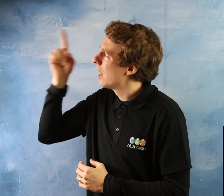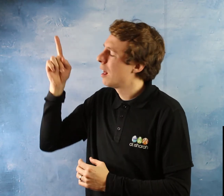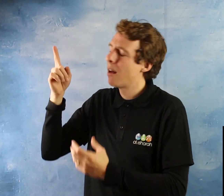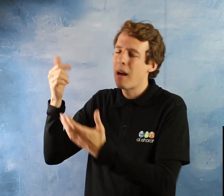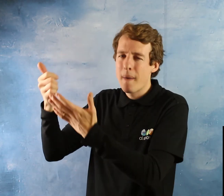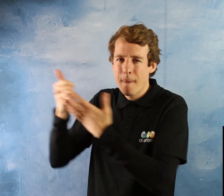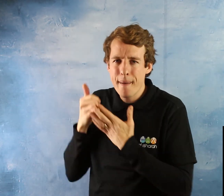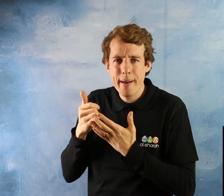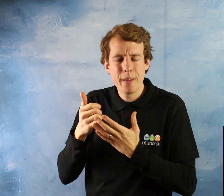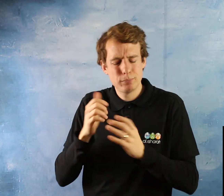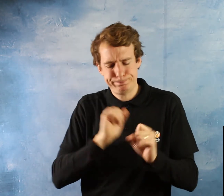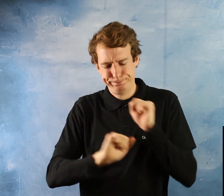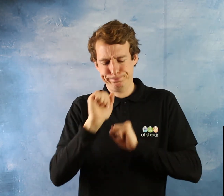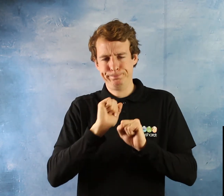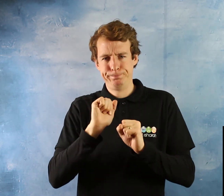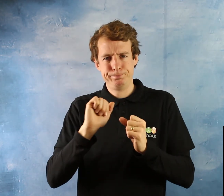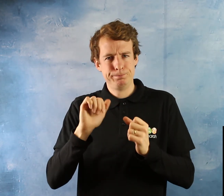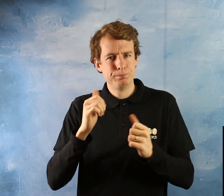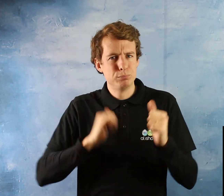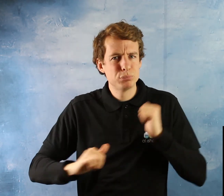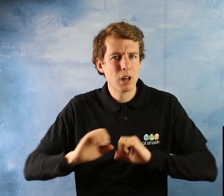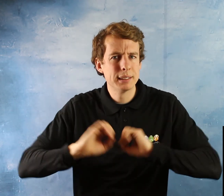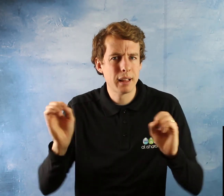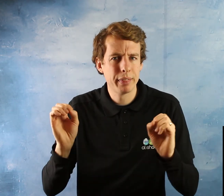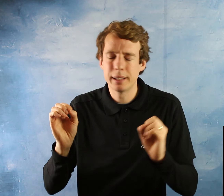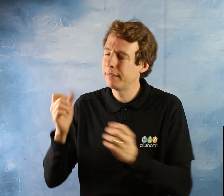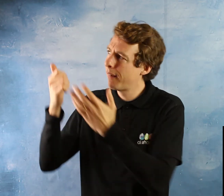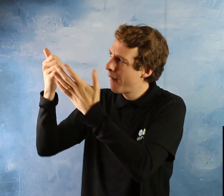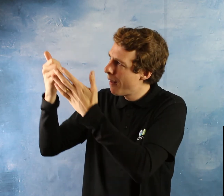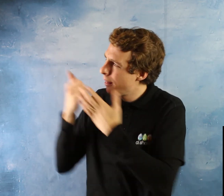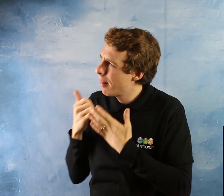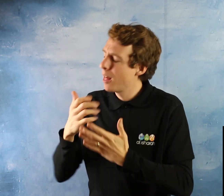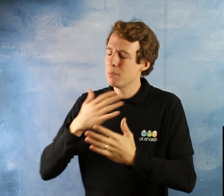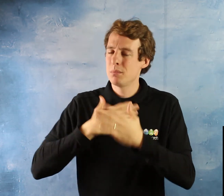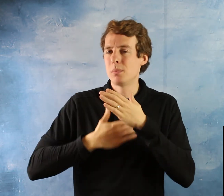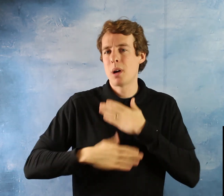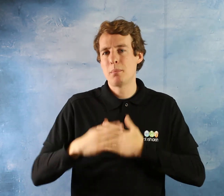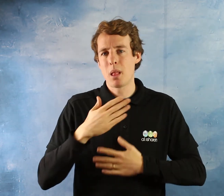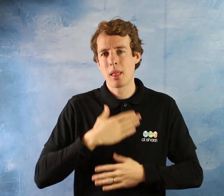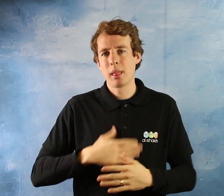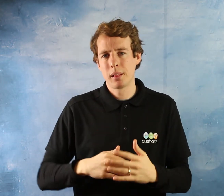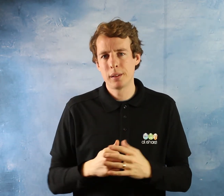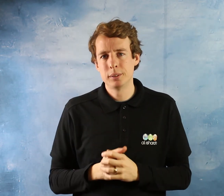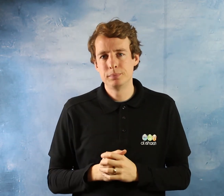and belittling others. May Allah make us, we are humble servants of Allah subhanahu wa ta'ala.